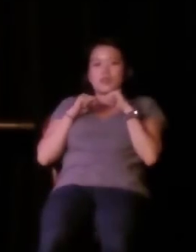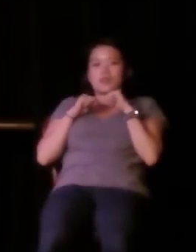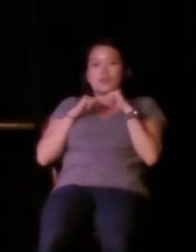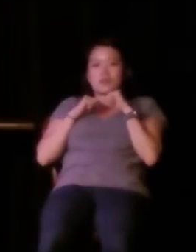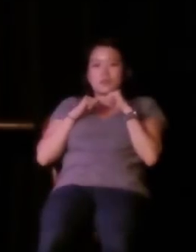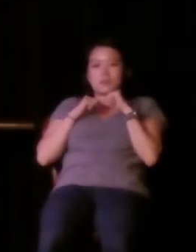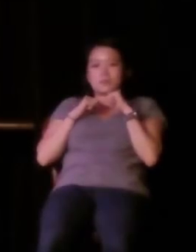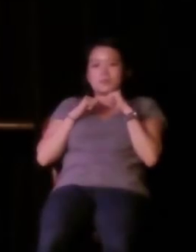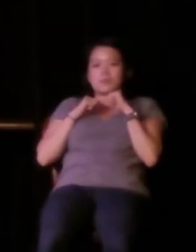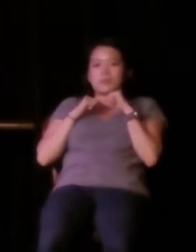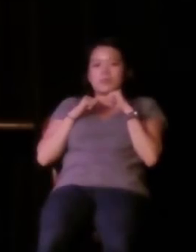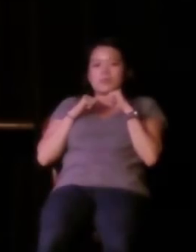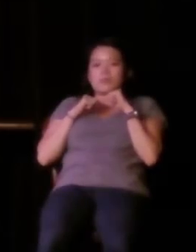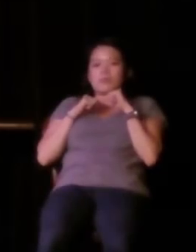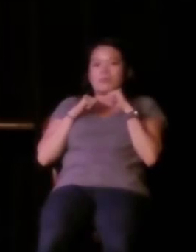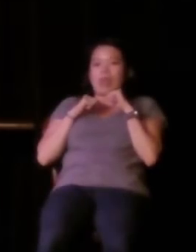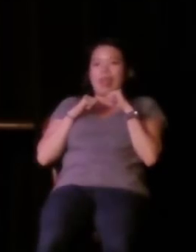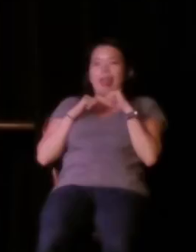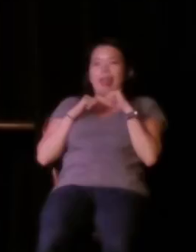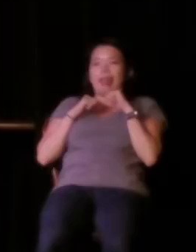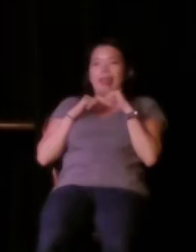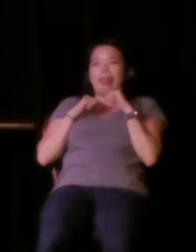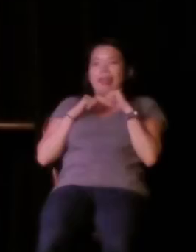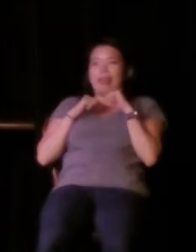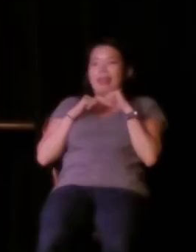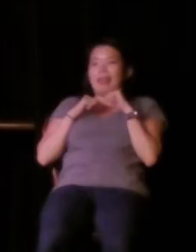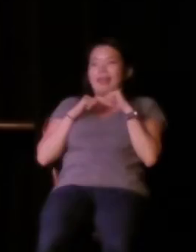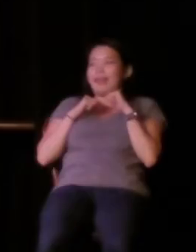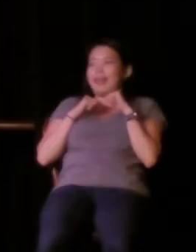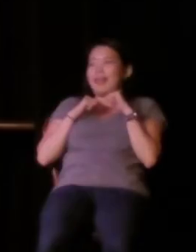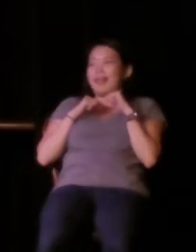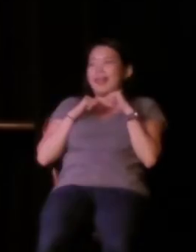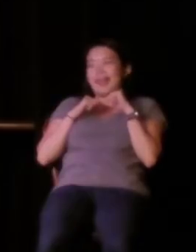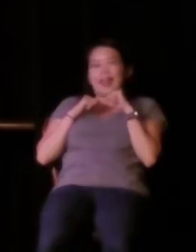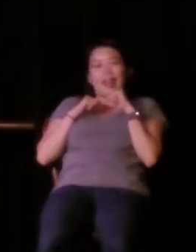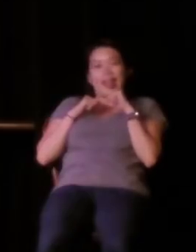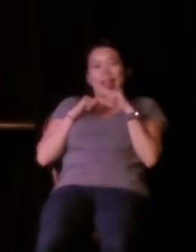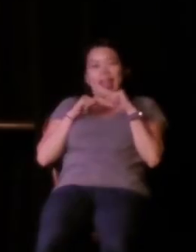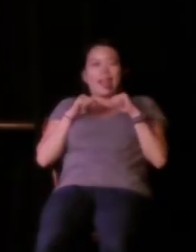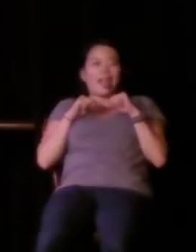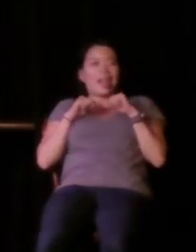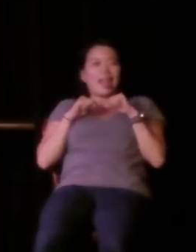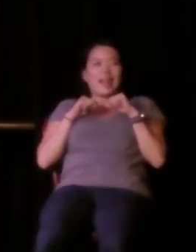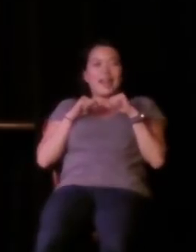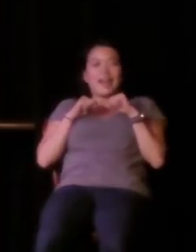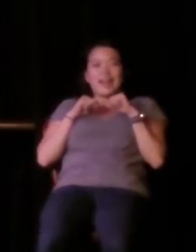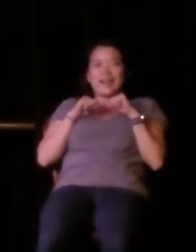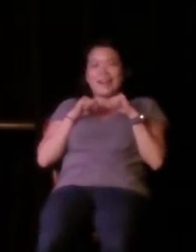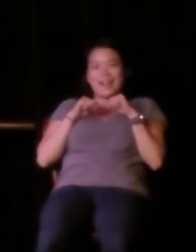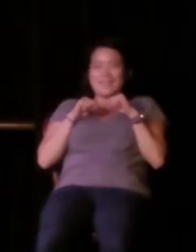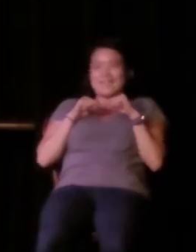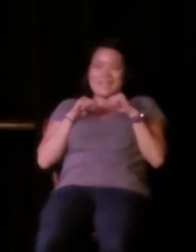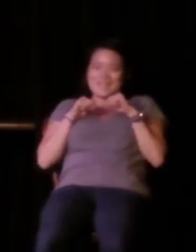glad you're here, Father. My daughter has been possessed by an evil spirit. I'm afraid for myself and the safety of my daughter. There's evil